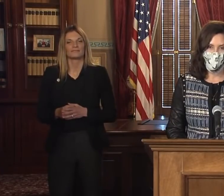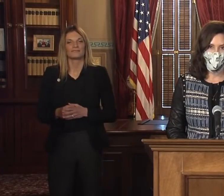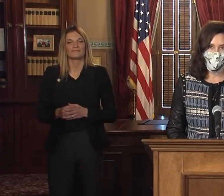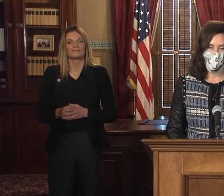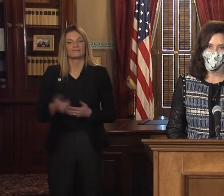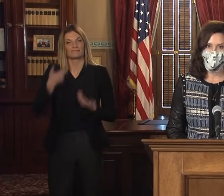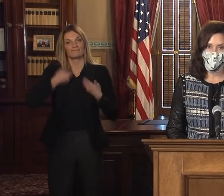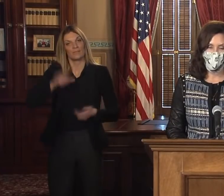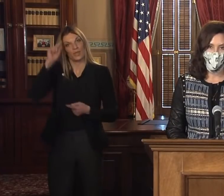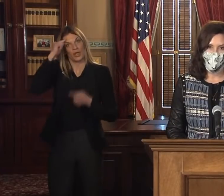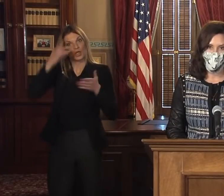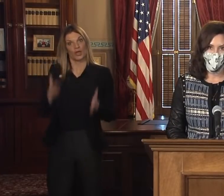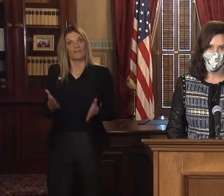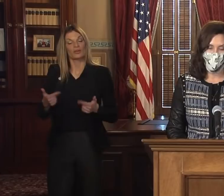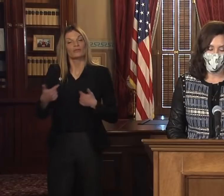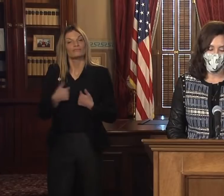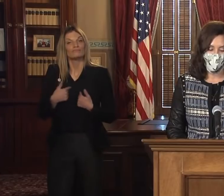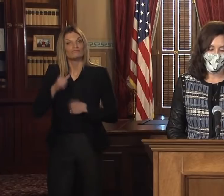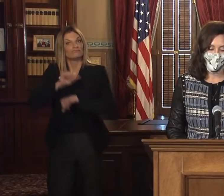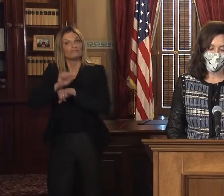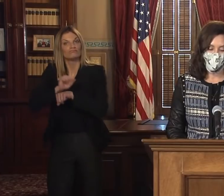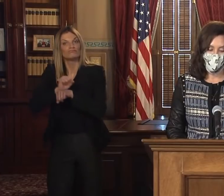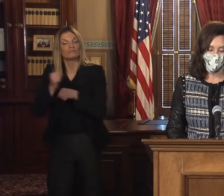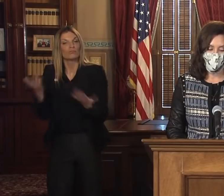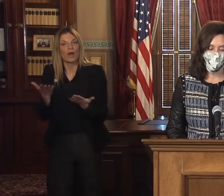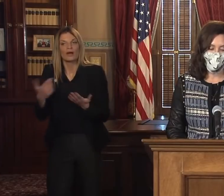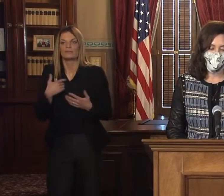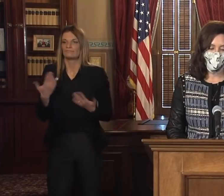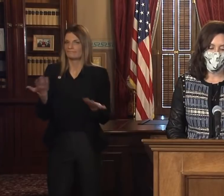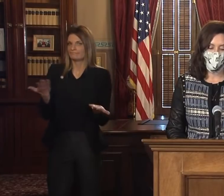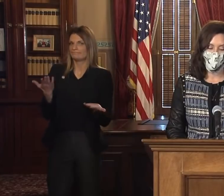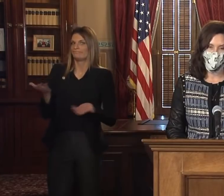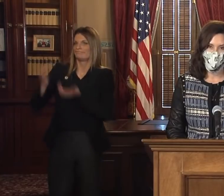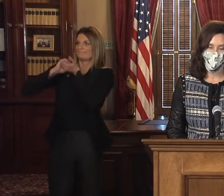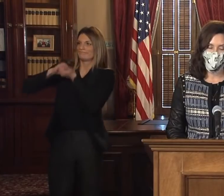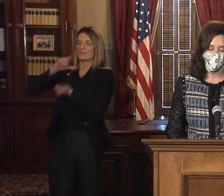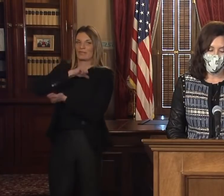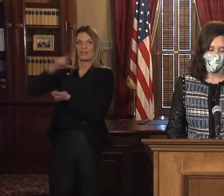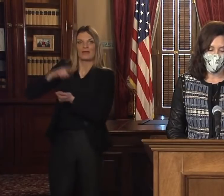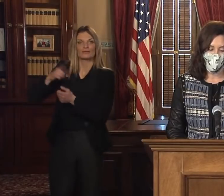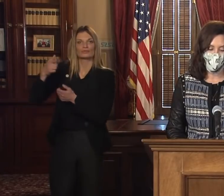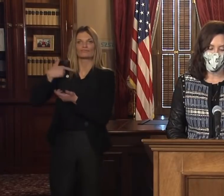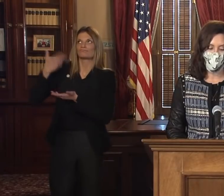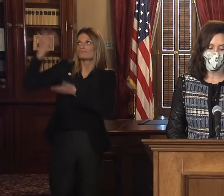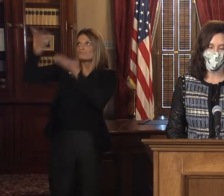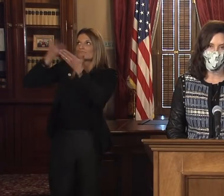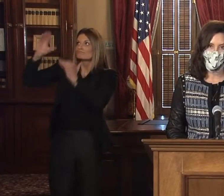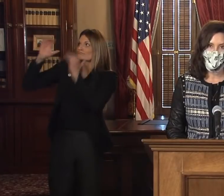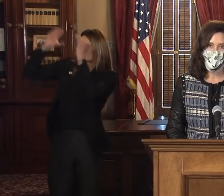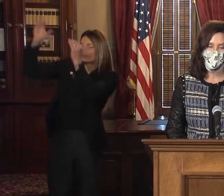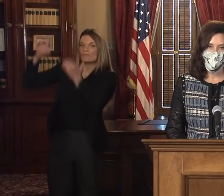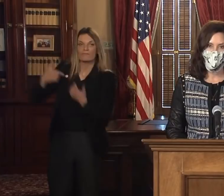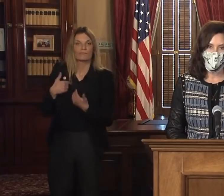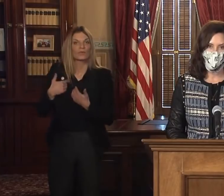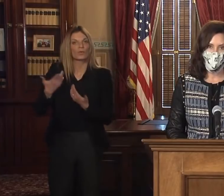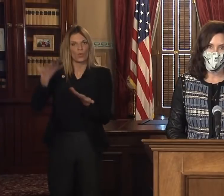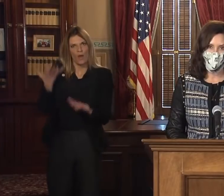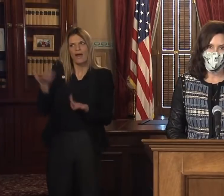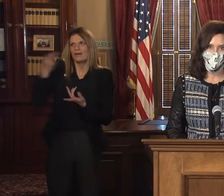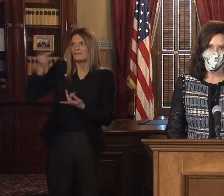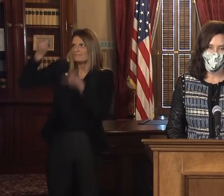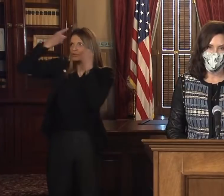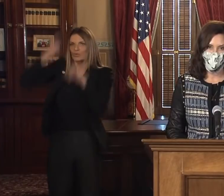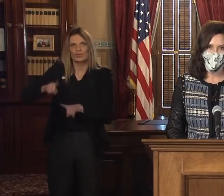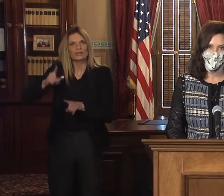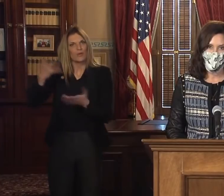As governor, I remain ready to work with our state legislature on areas where we can find common ground so we can keep